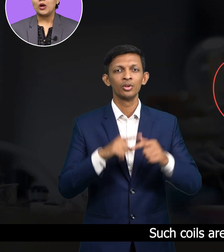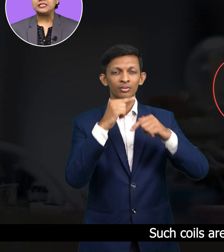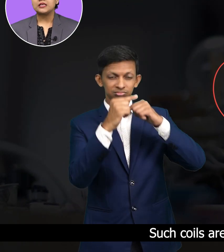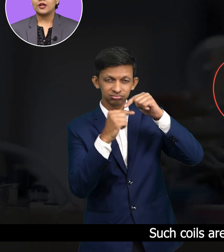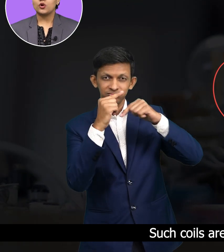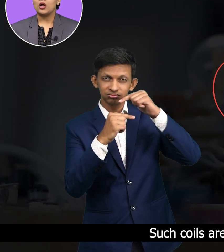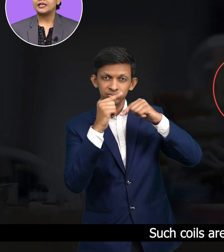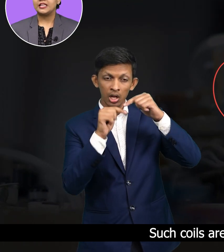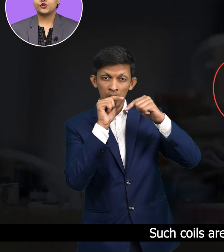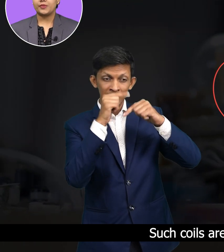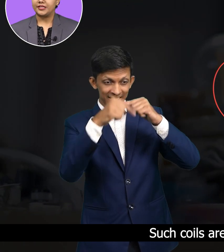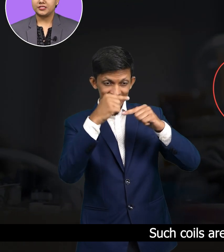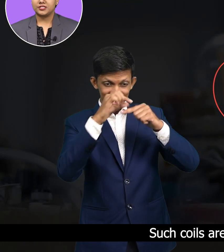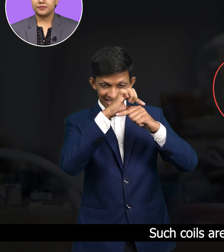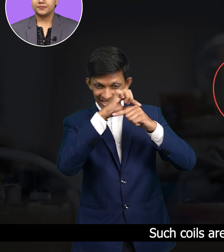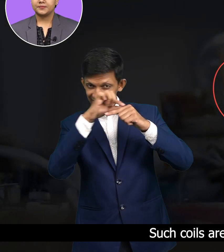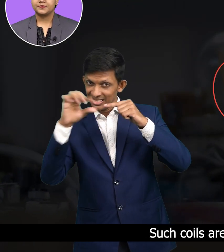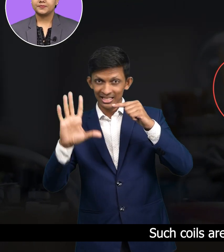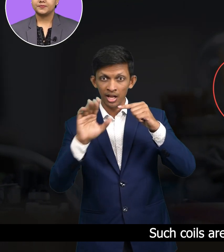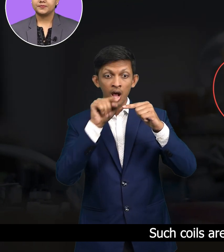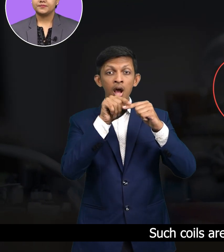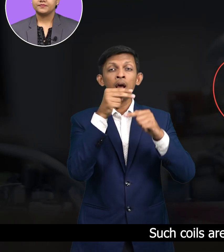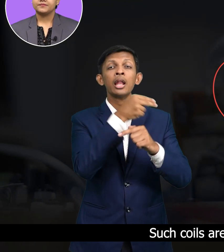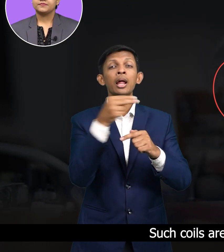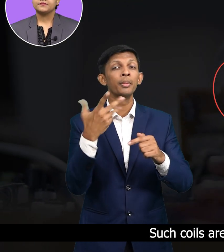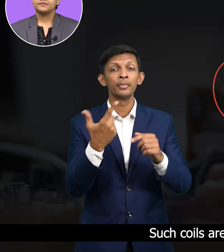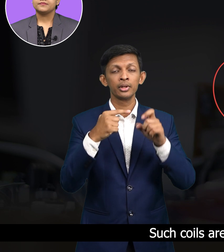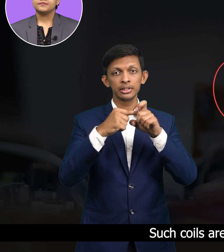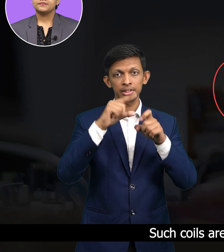Such coils are called electromagnets.